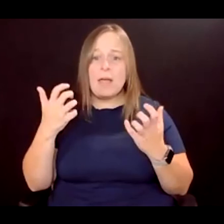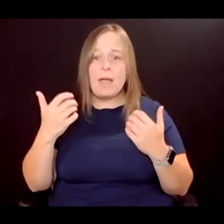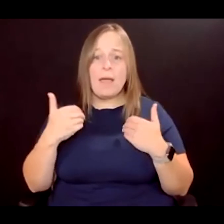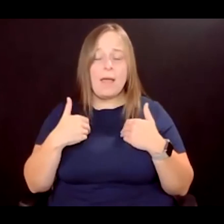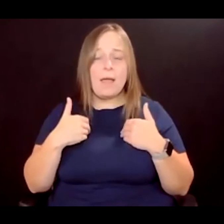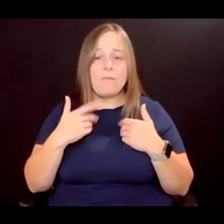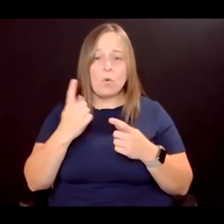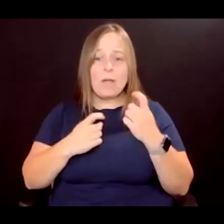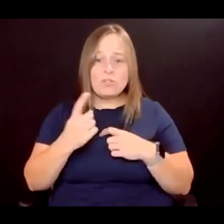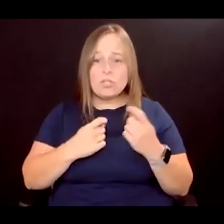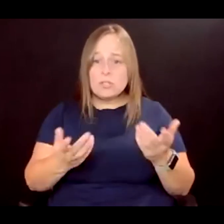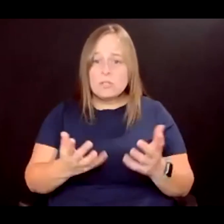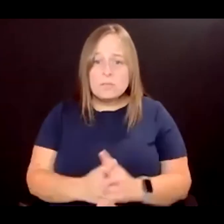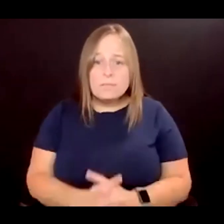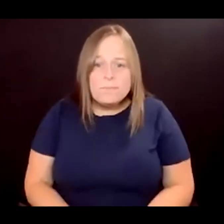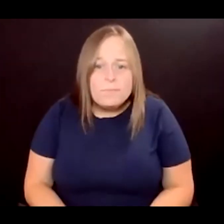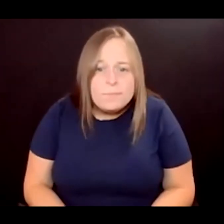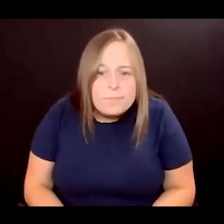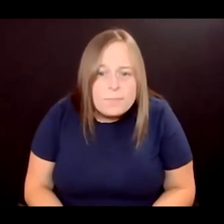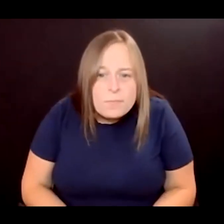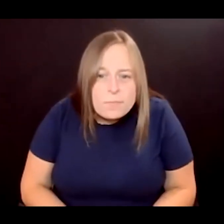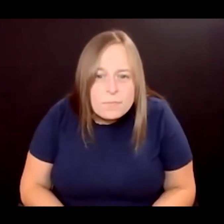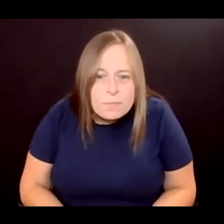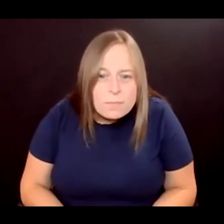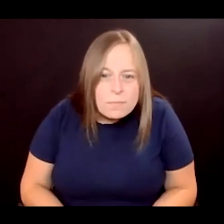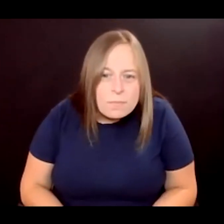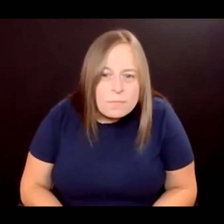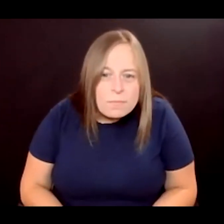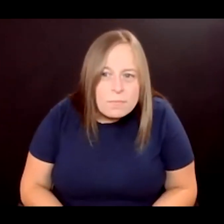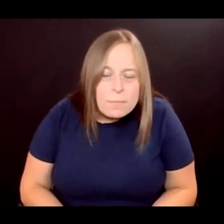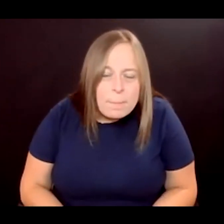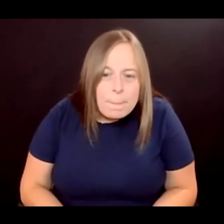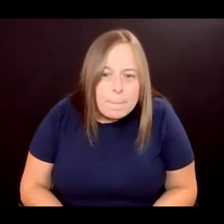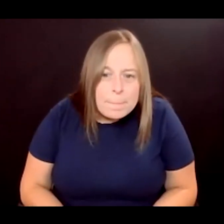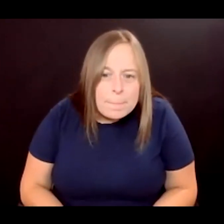a paycheck, a large paycheck, by the way,